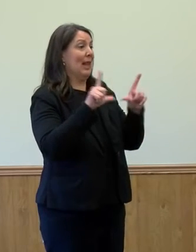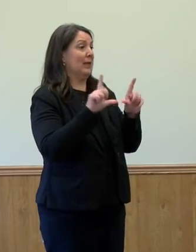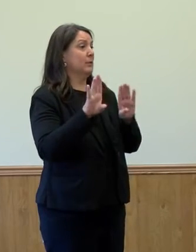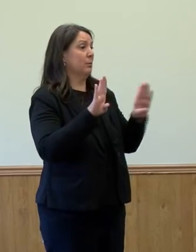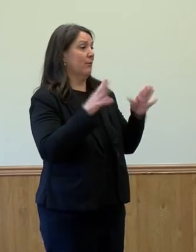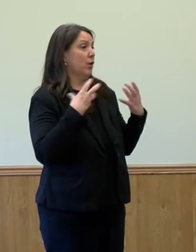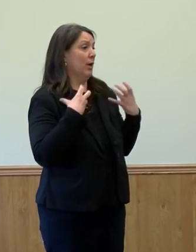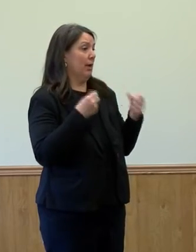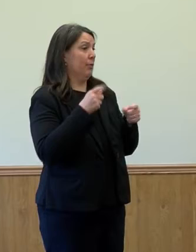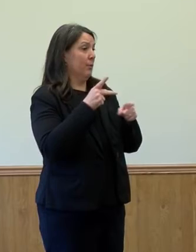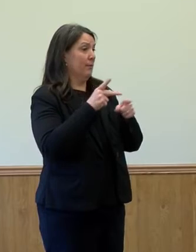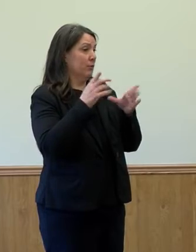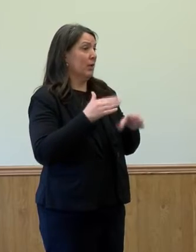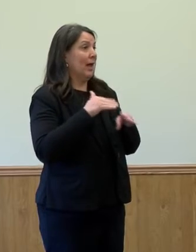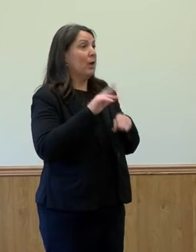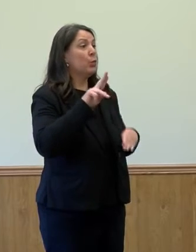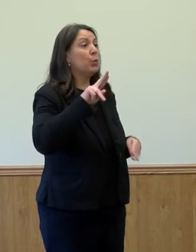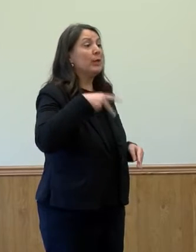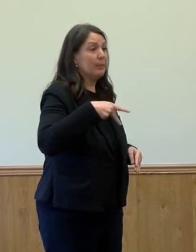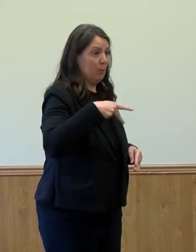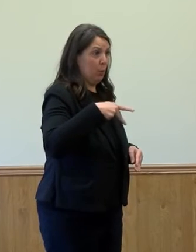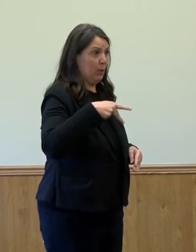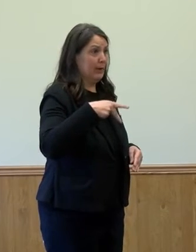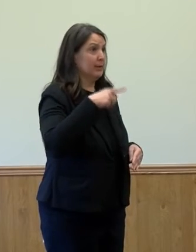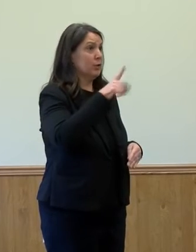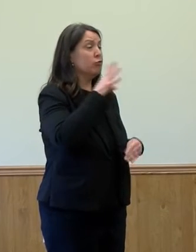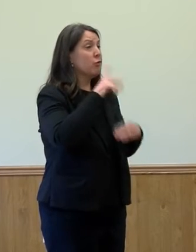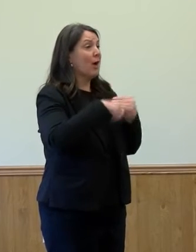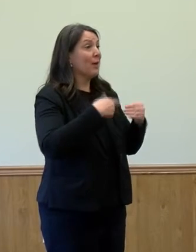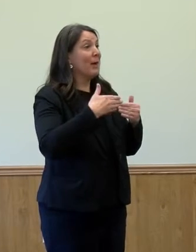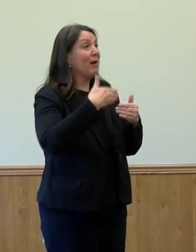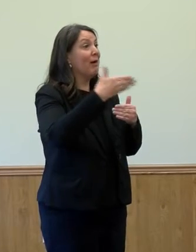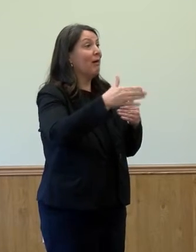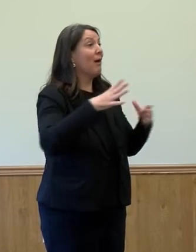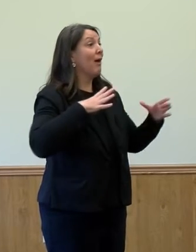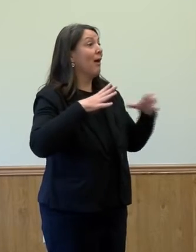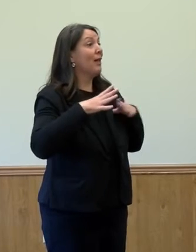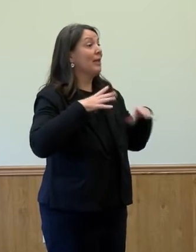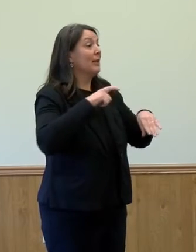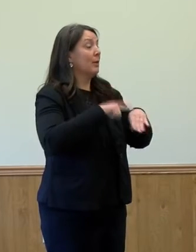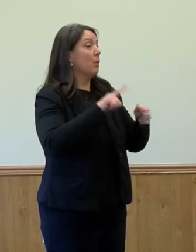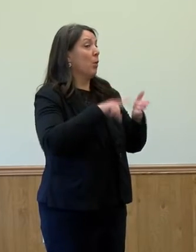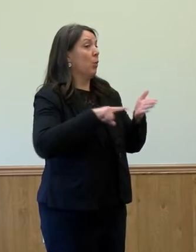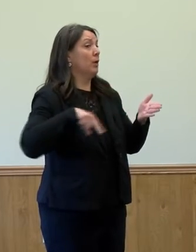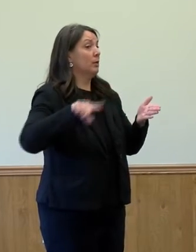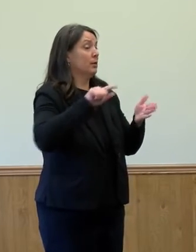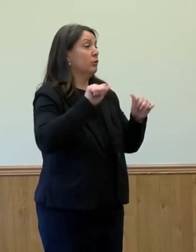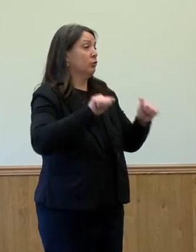to speak as we kind of go into this holiday season and part of the challenges that we might have during this time of year.